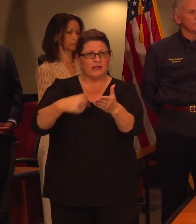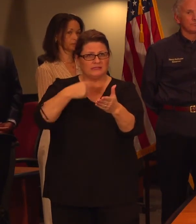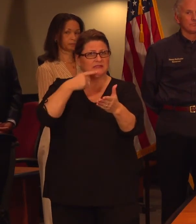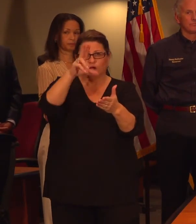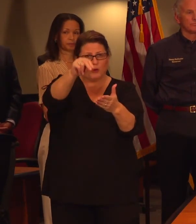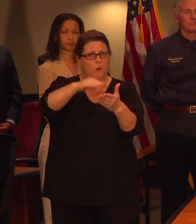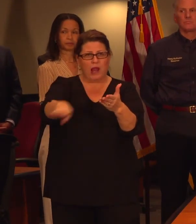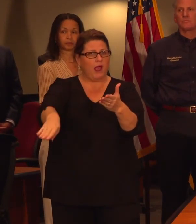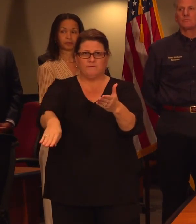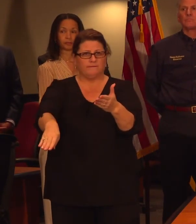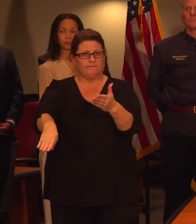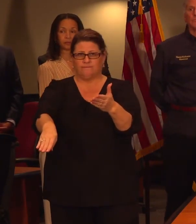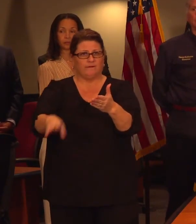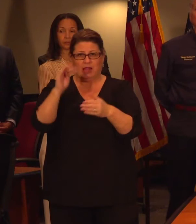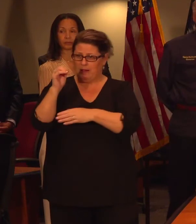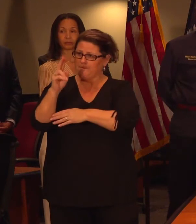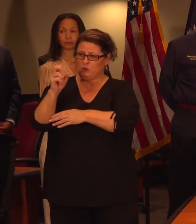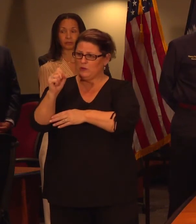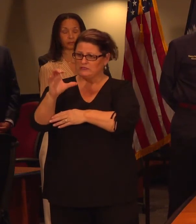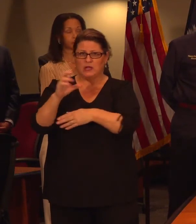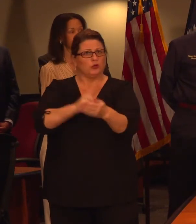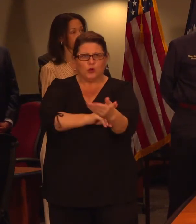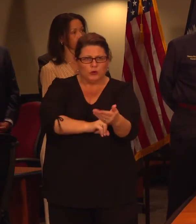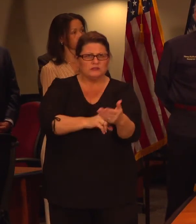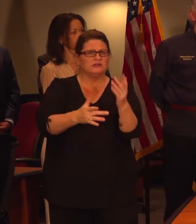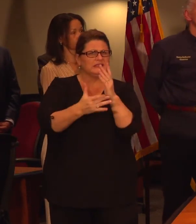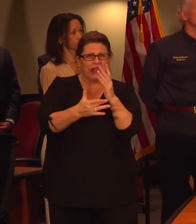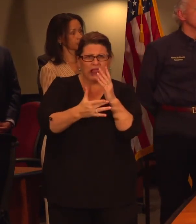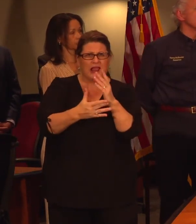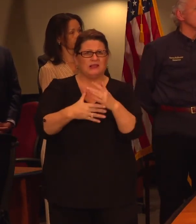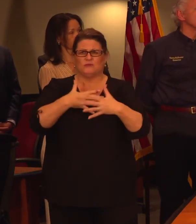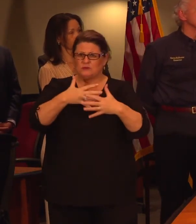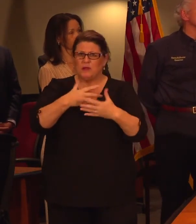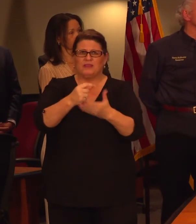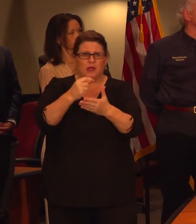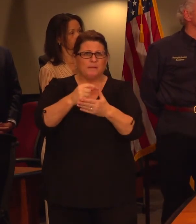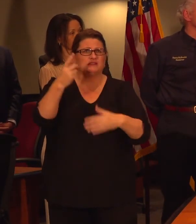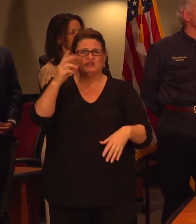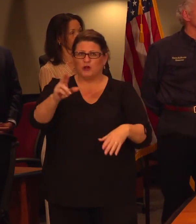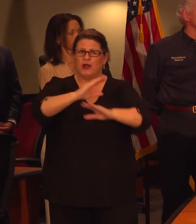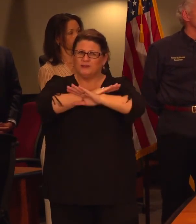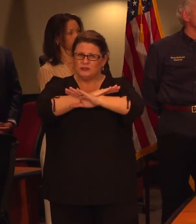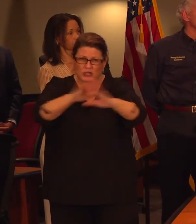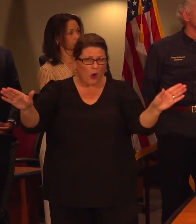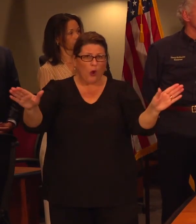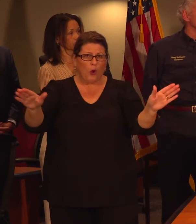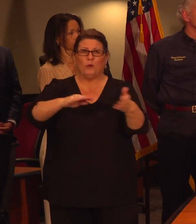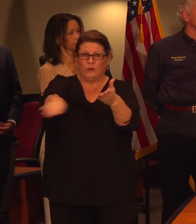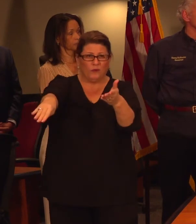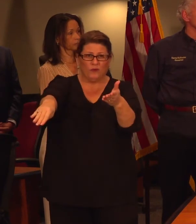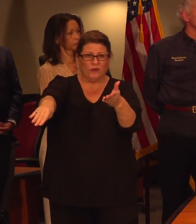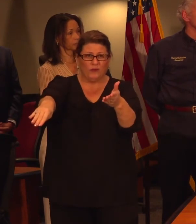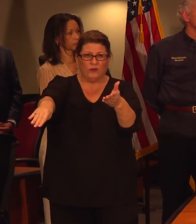We're not laying off frontline nurses, nursing techs, respiratory therapists, doctors, anyone that works on the front